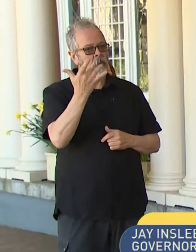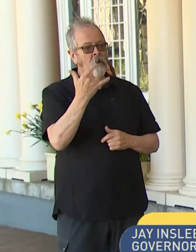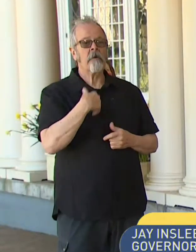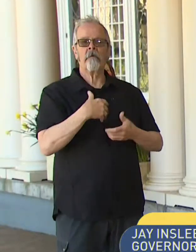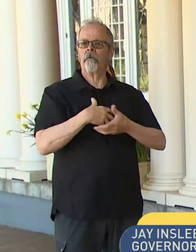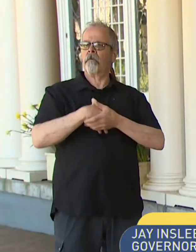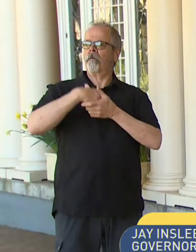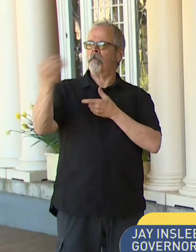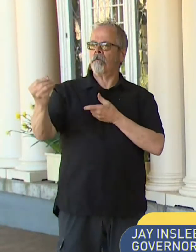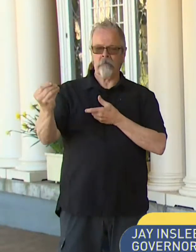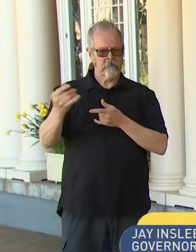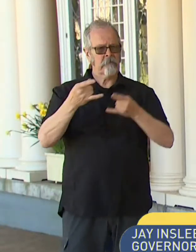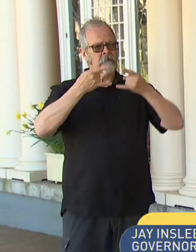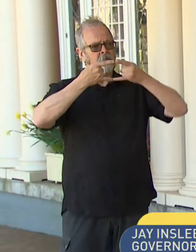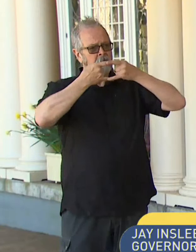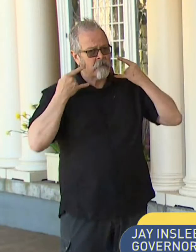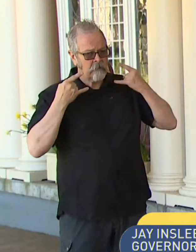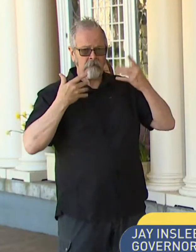mask